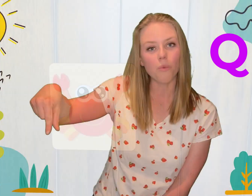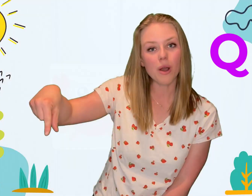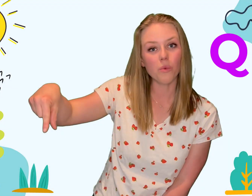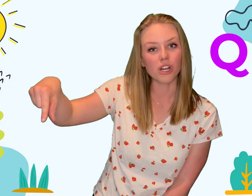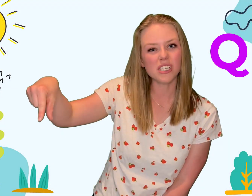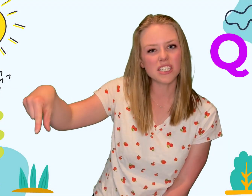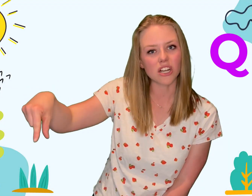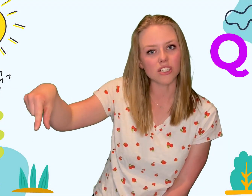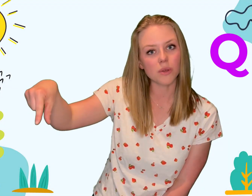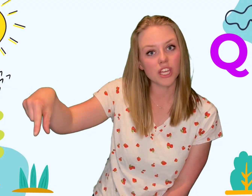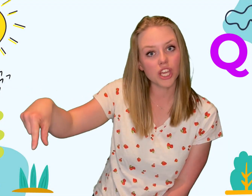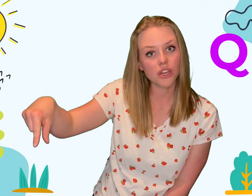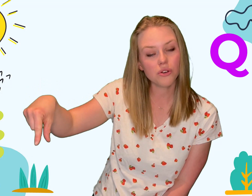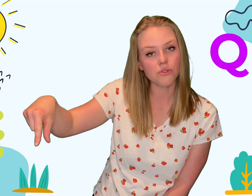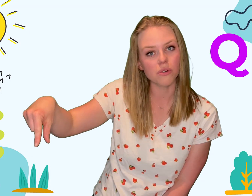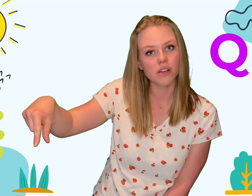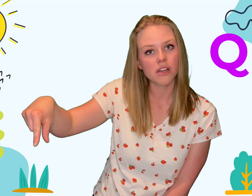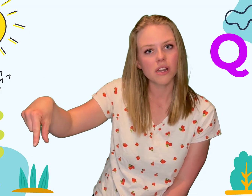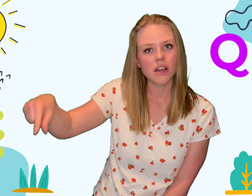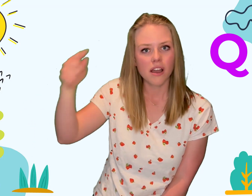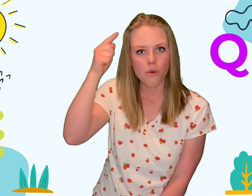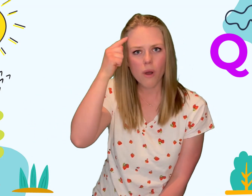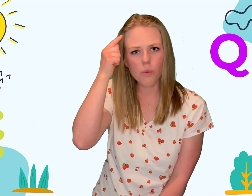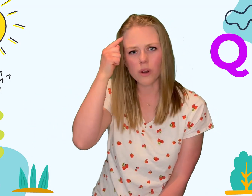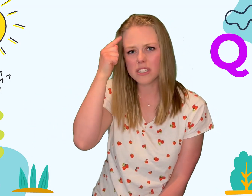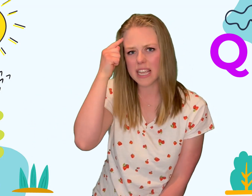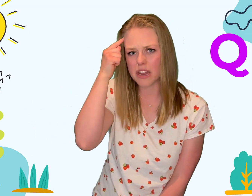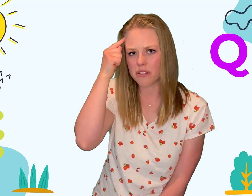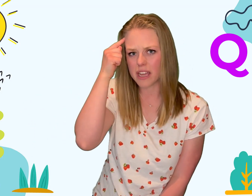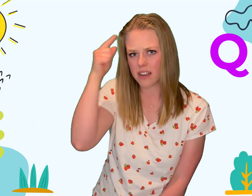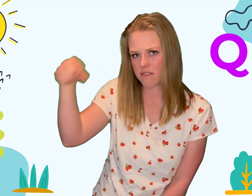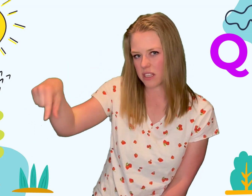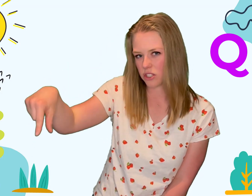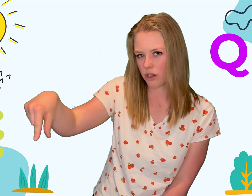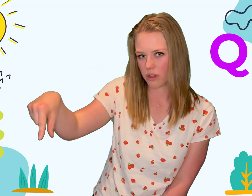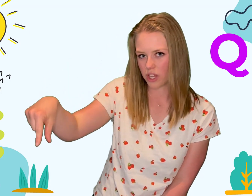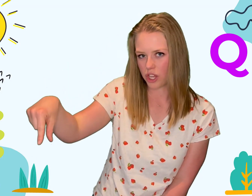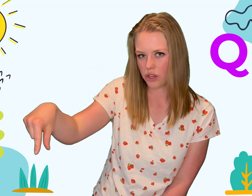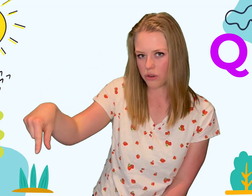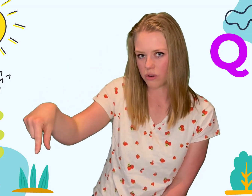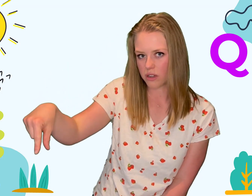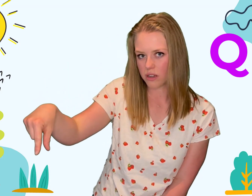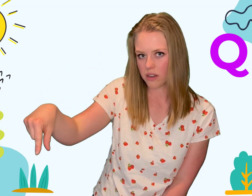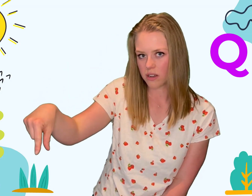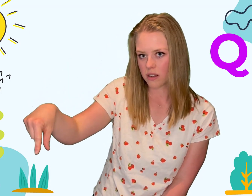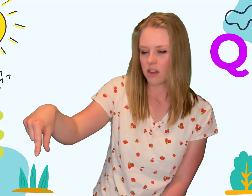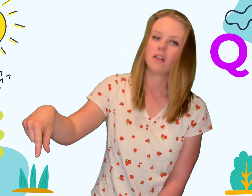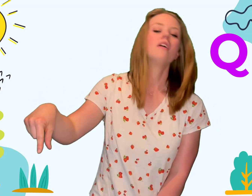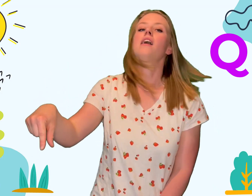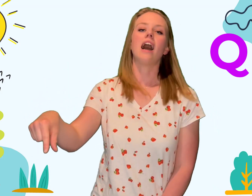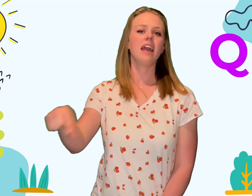What word starts with Q? What words can you think of that start with Q? I think